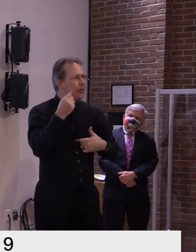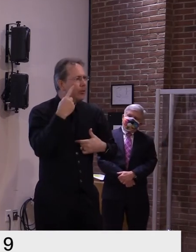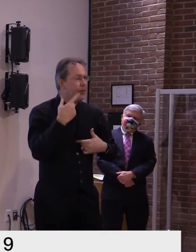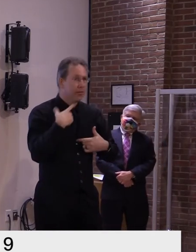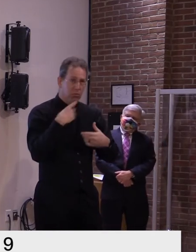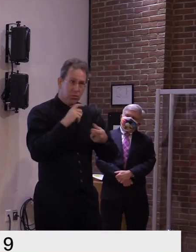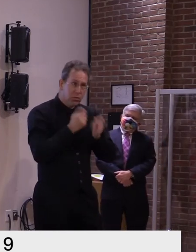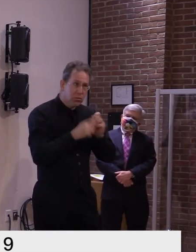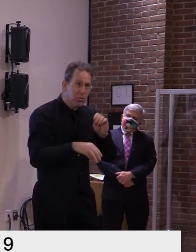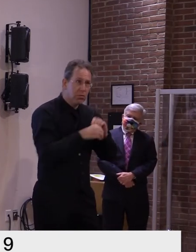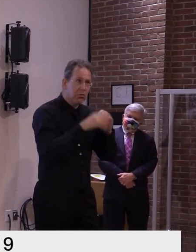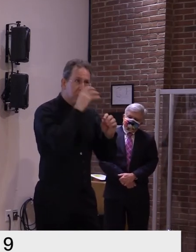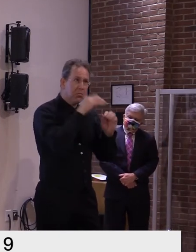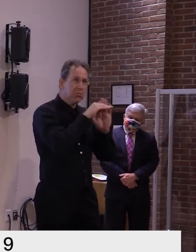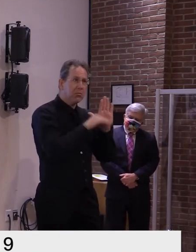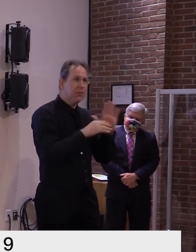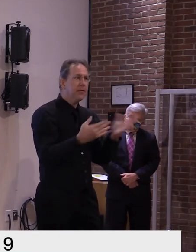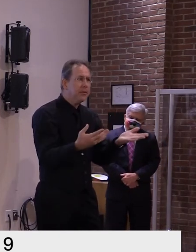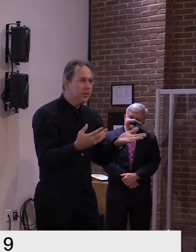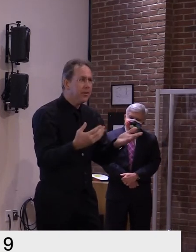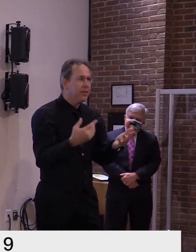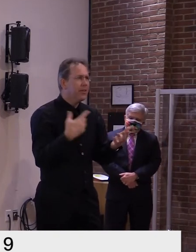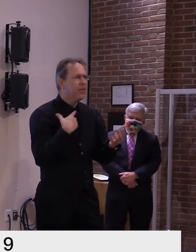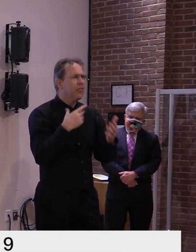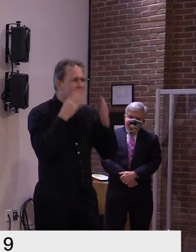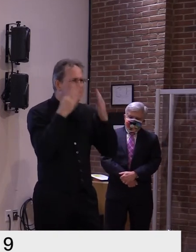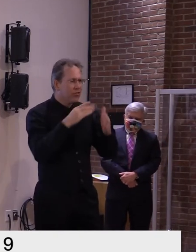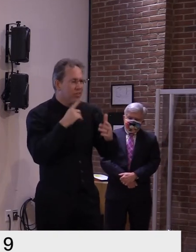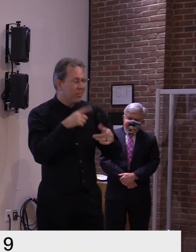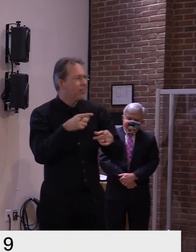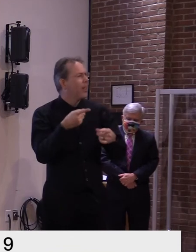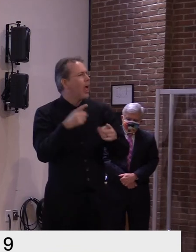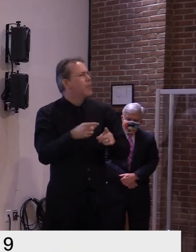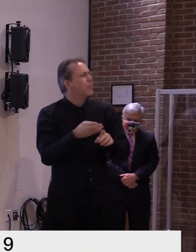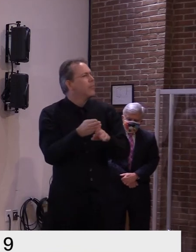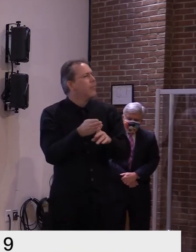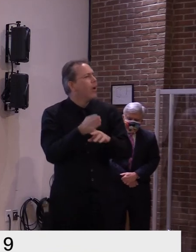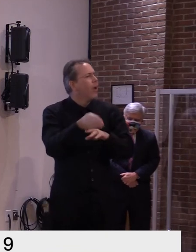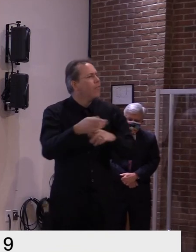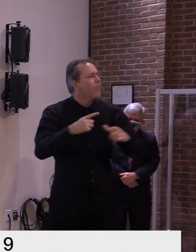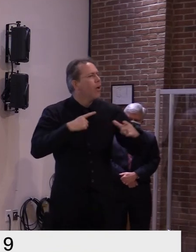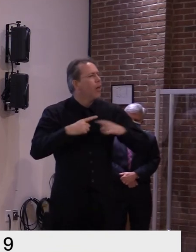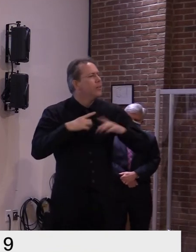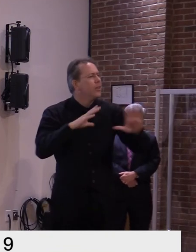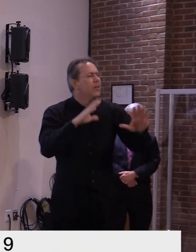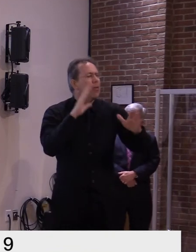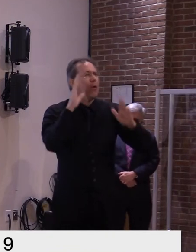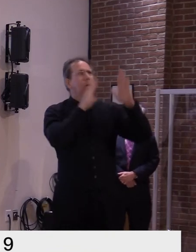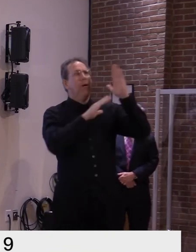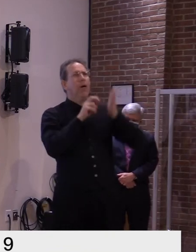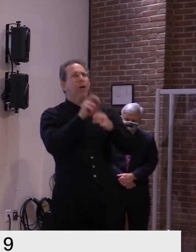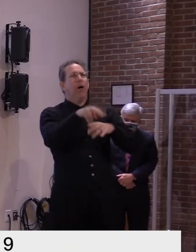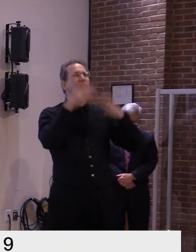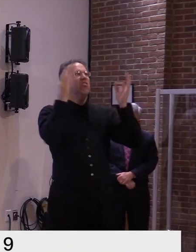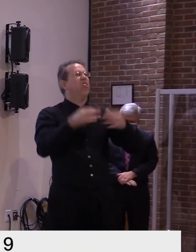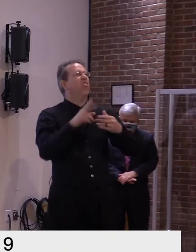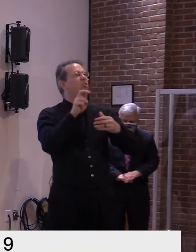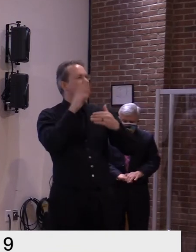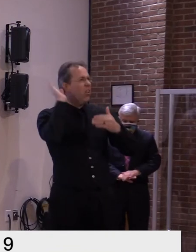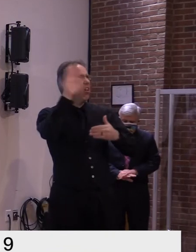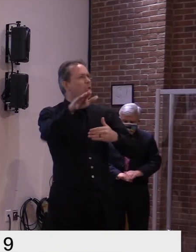that experience post-holiday to do anything dramatic in terms of our policies right now.